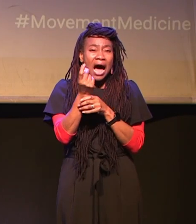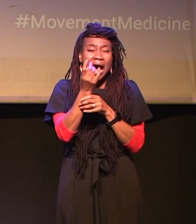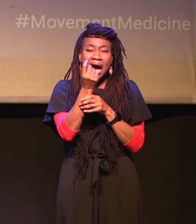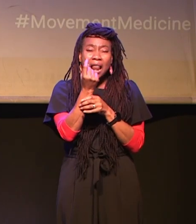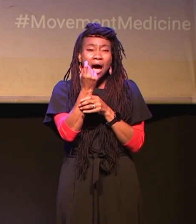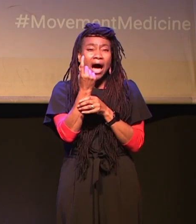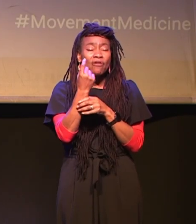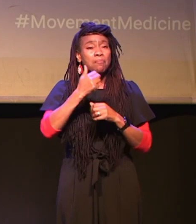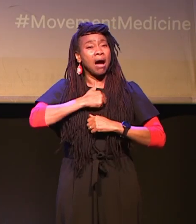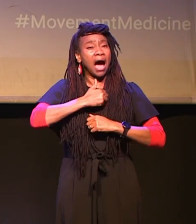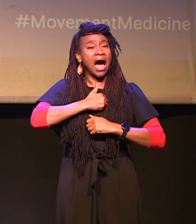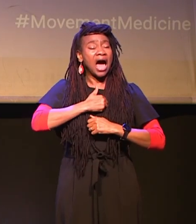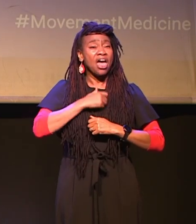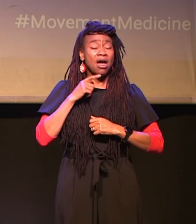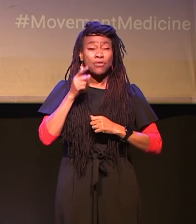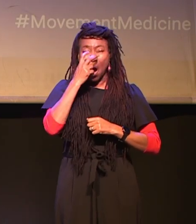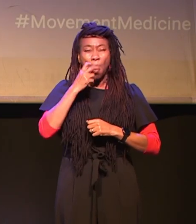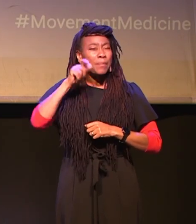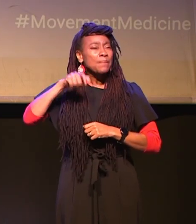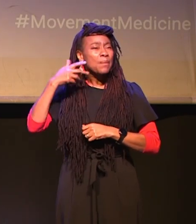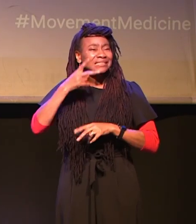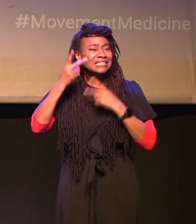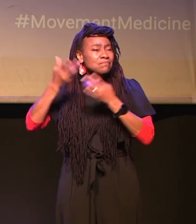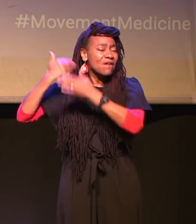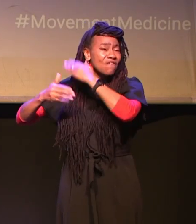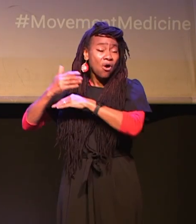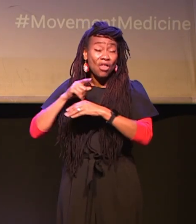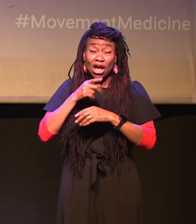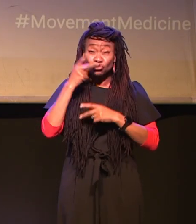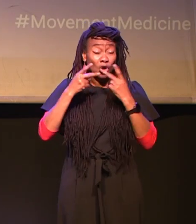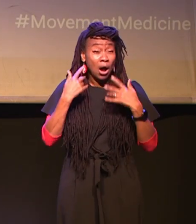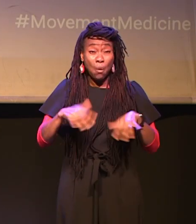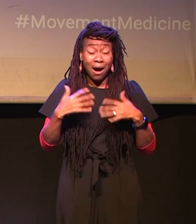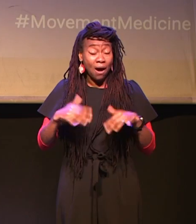song. That is genius. And I mean it.